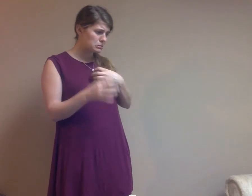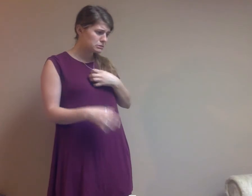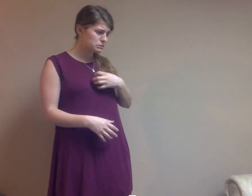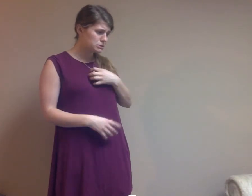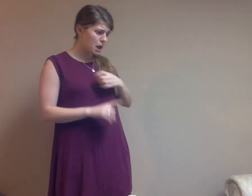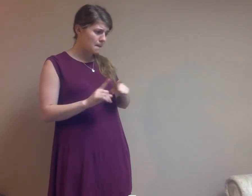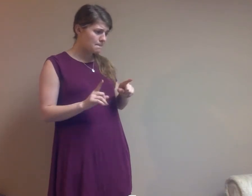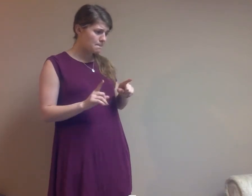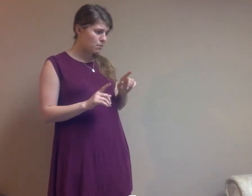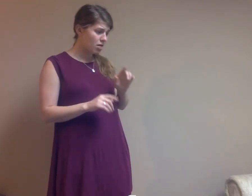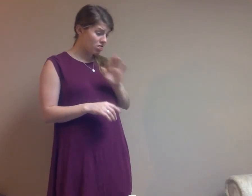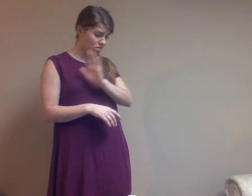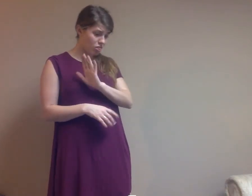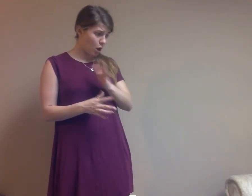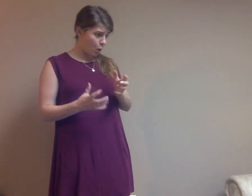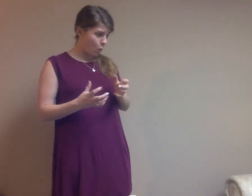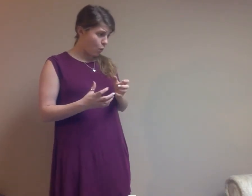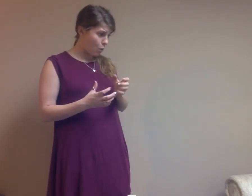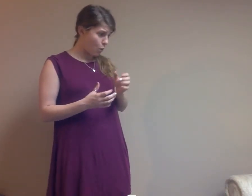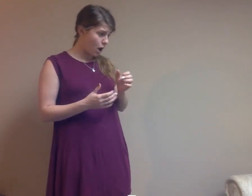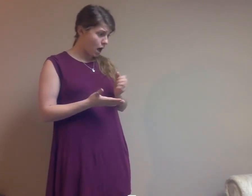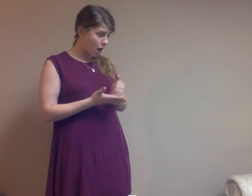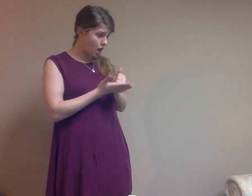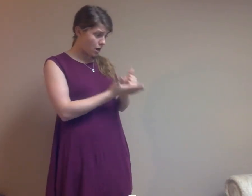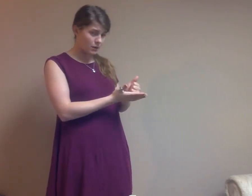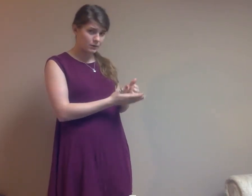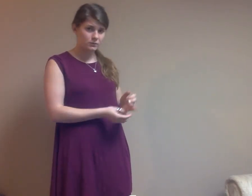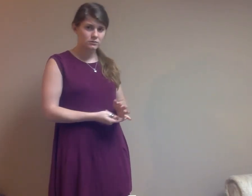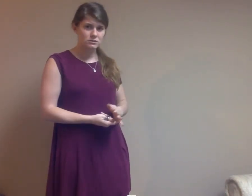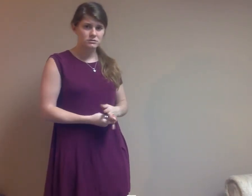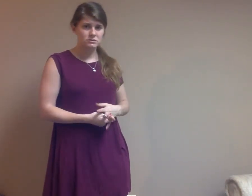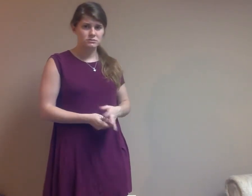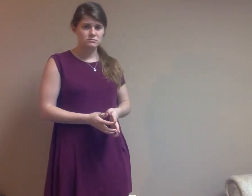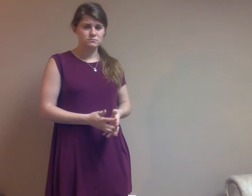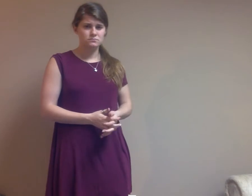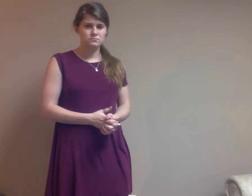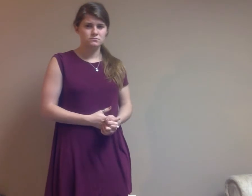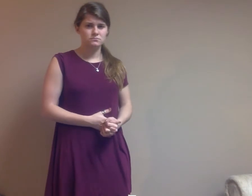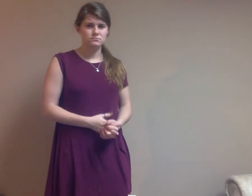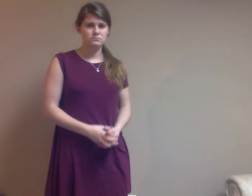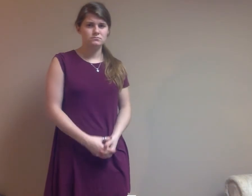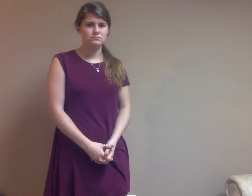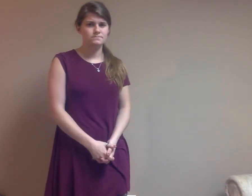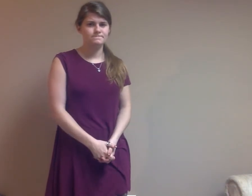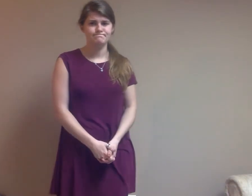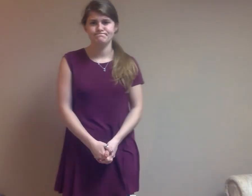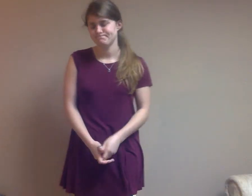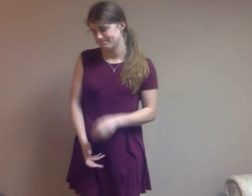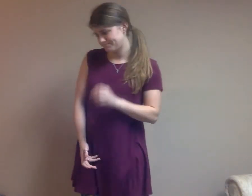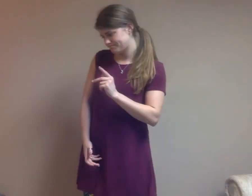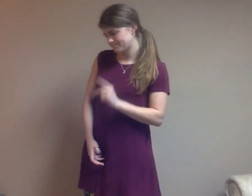Don't wake up. In a final attempt to settle her, Sandra has decided to limit her contact with